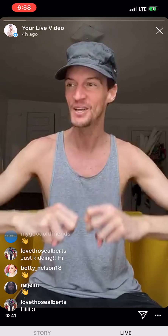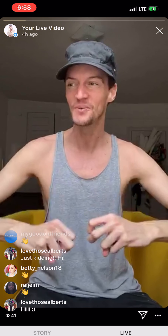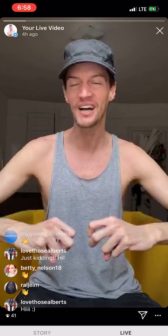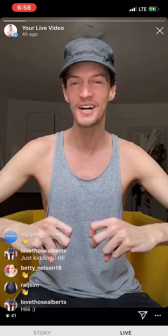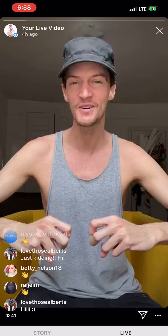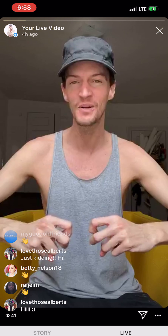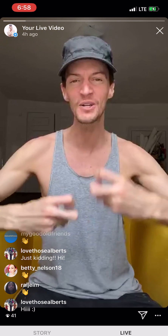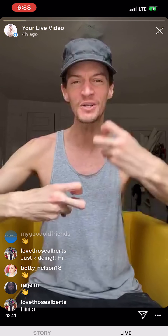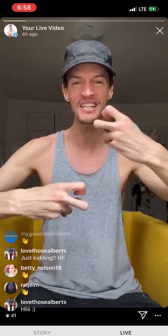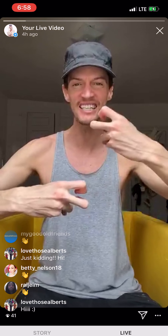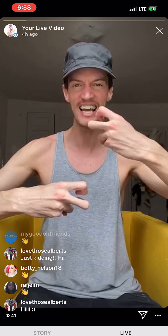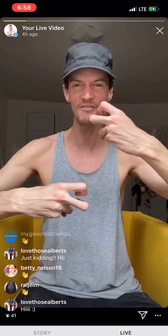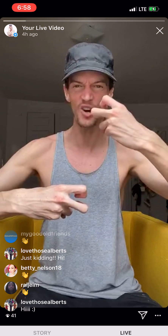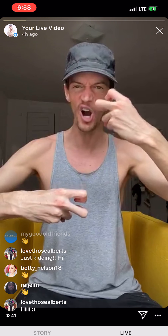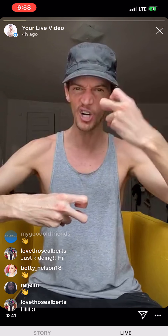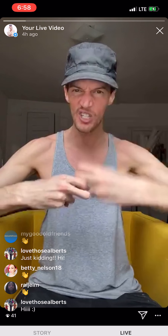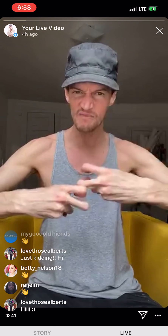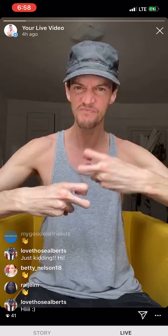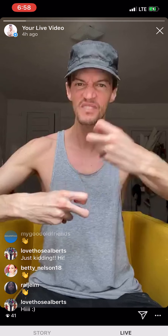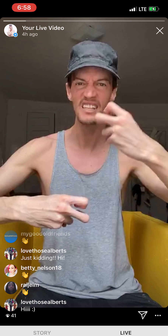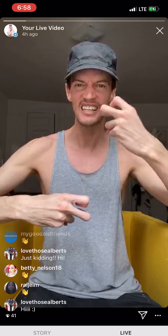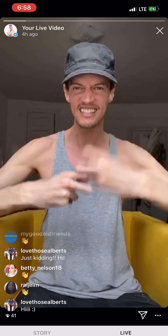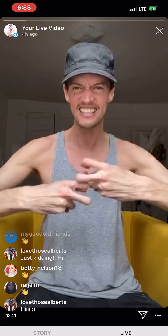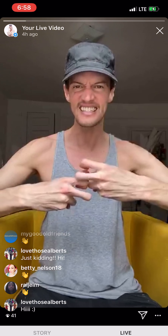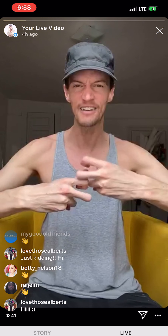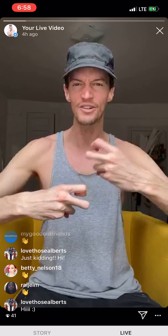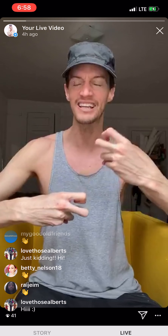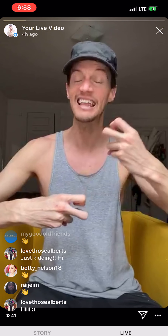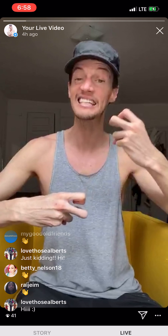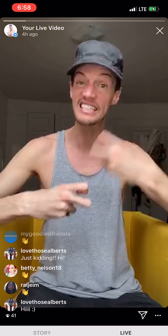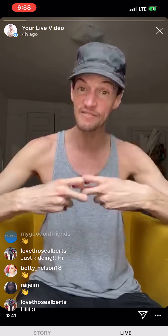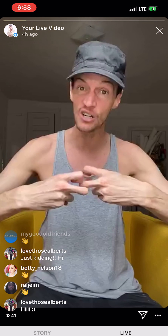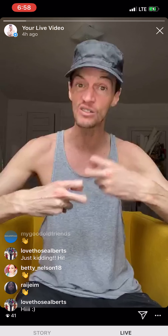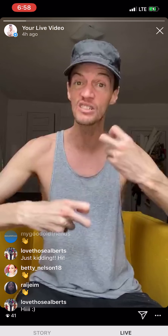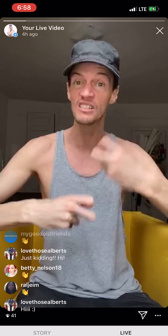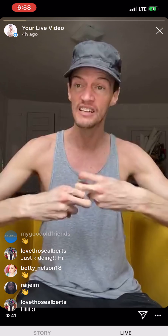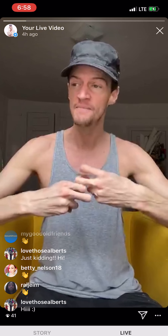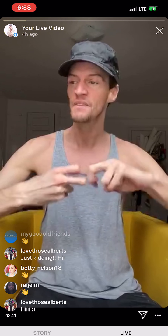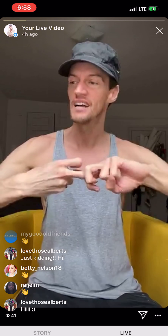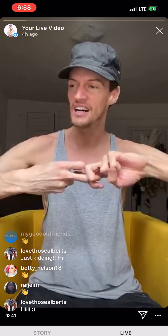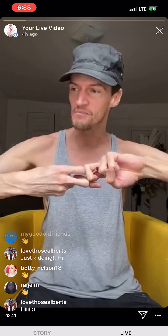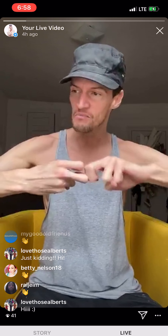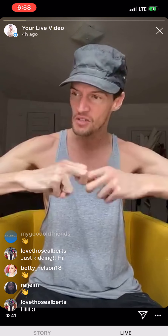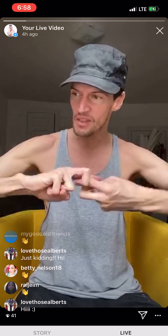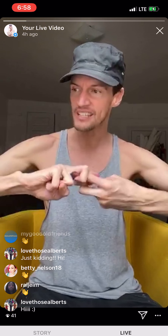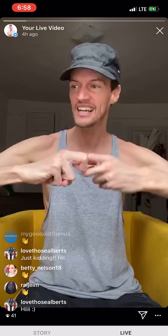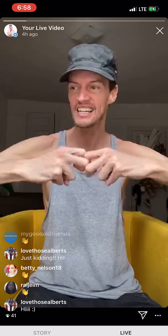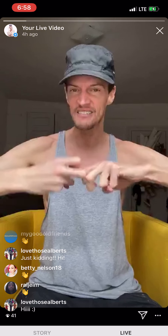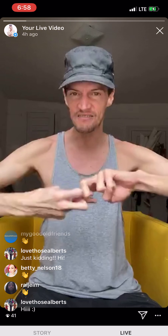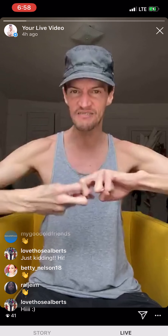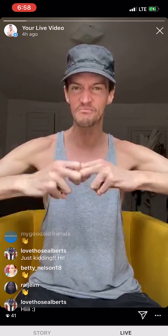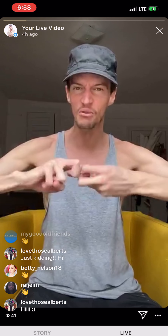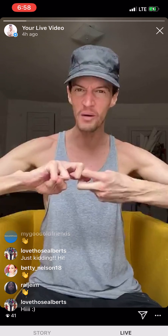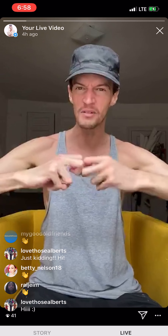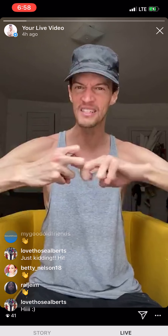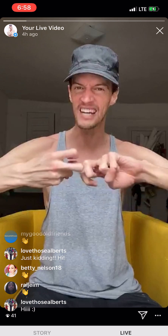We learned the sign for hard. This is a sign for like. That's difficult. So that's kind of. Problem is kind of